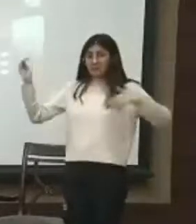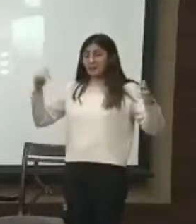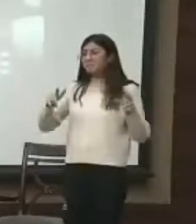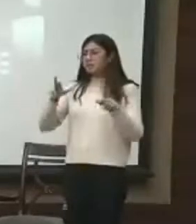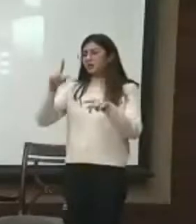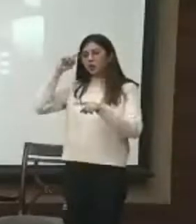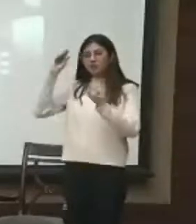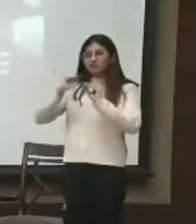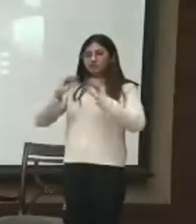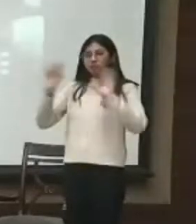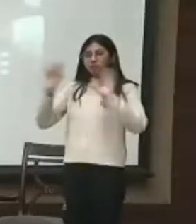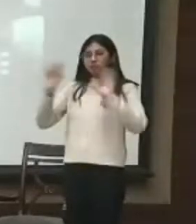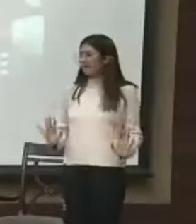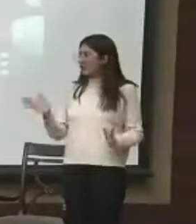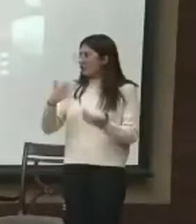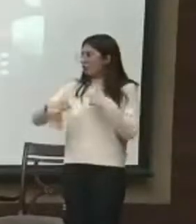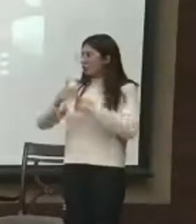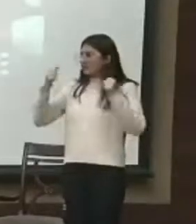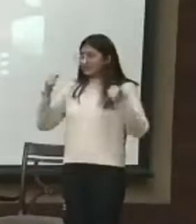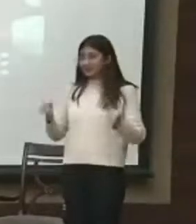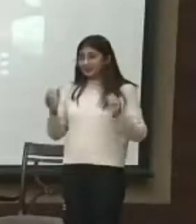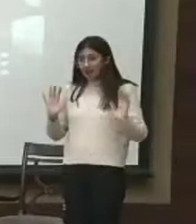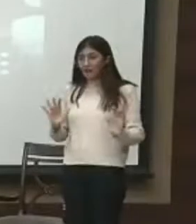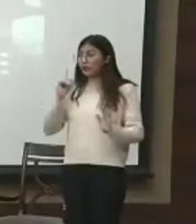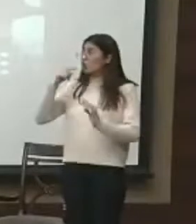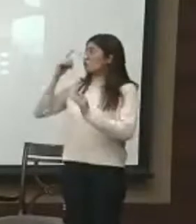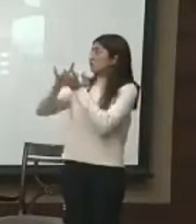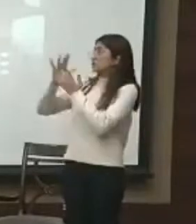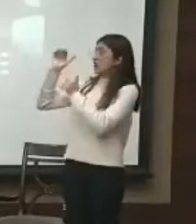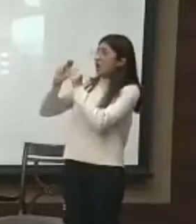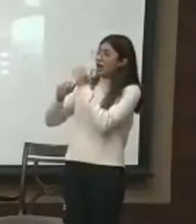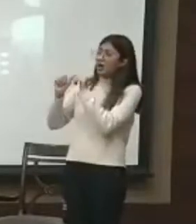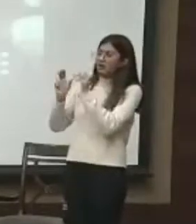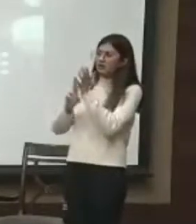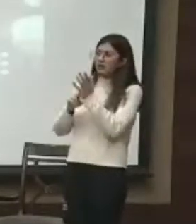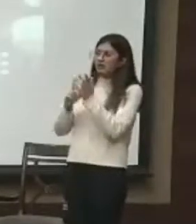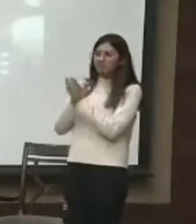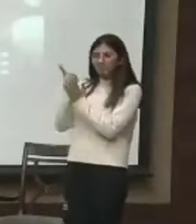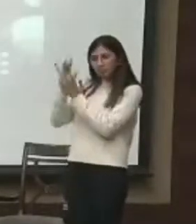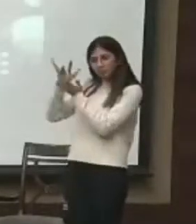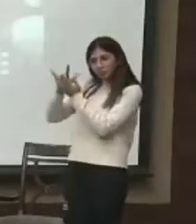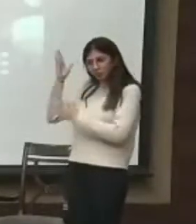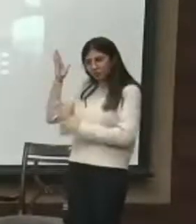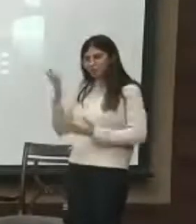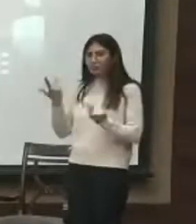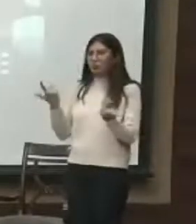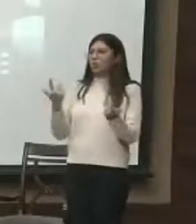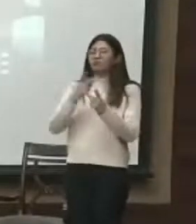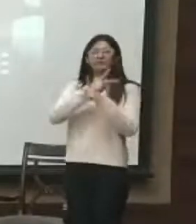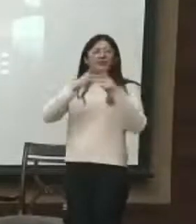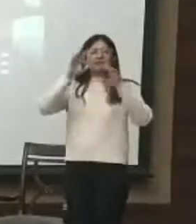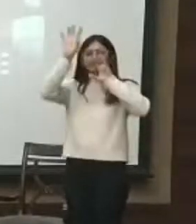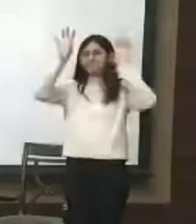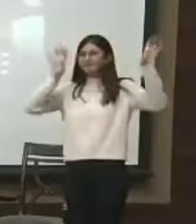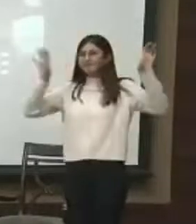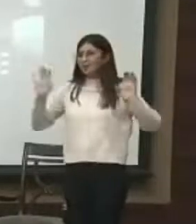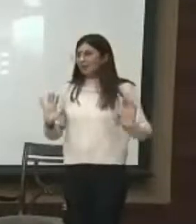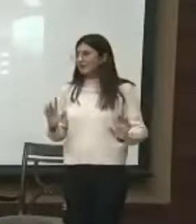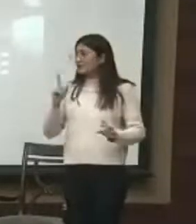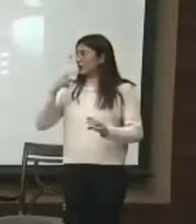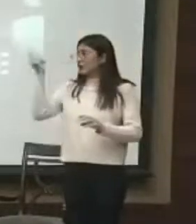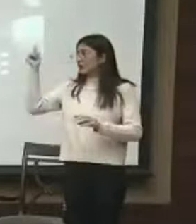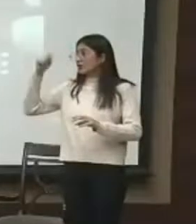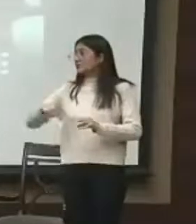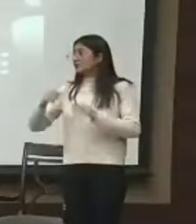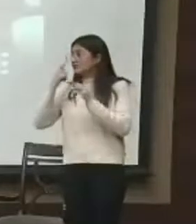met everybody sit here, right from somebody who's sitting in Anandpur, from a rural areas talking about poverty and disability, from somebody who's come from San